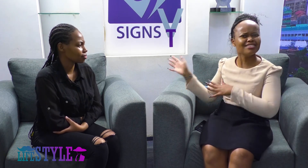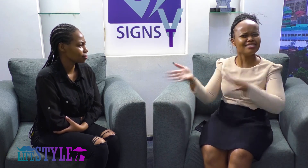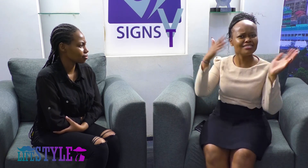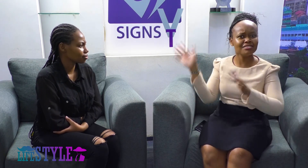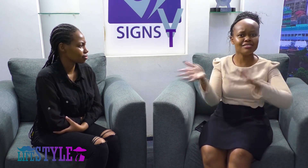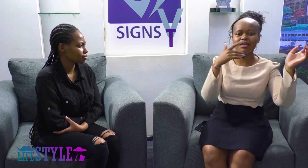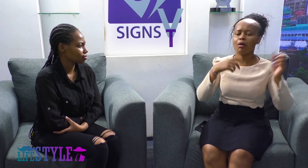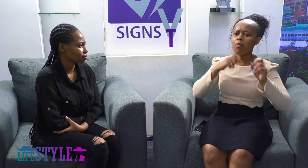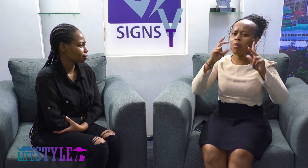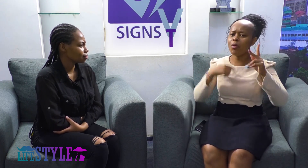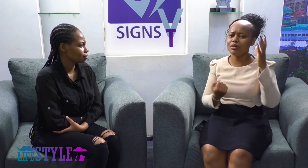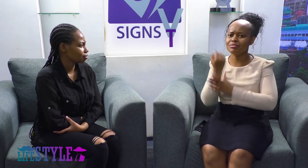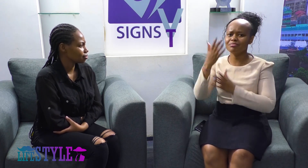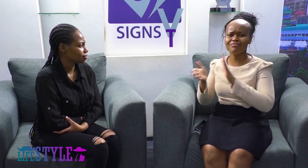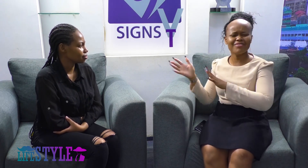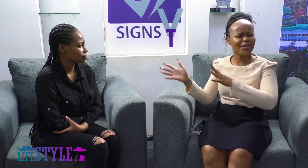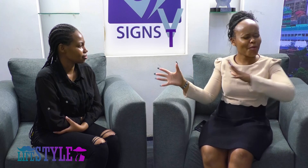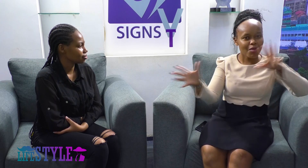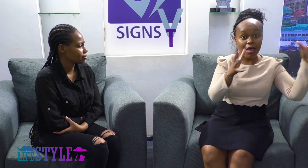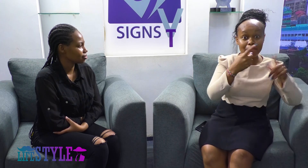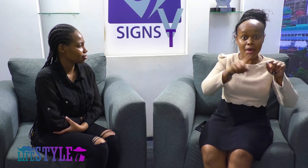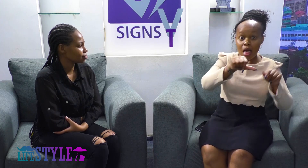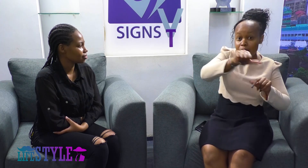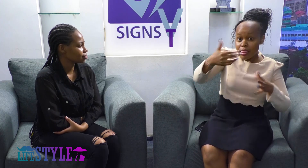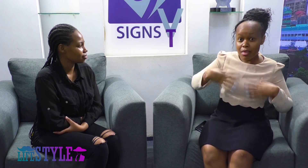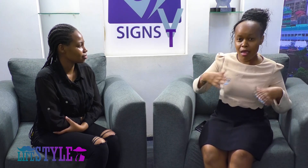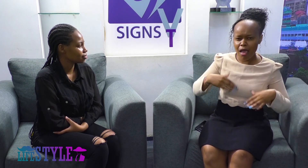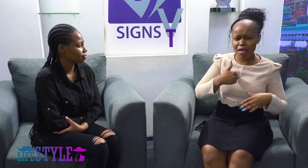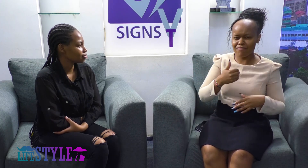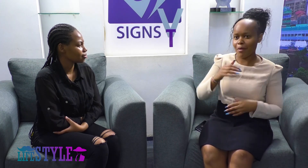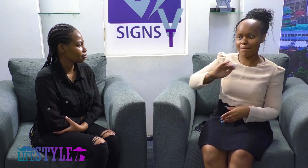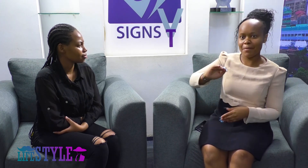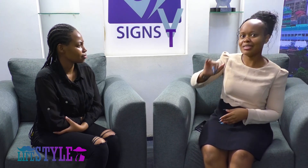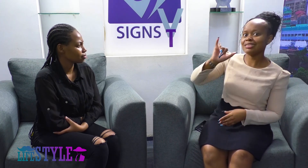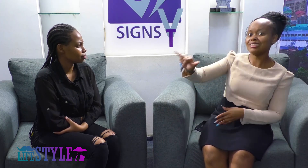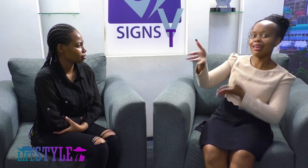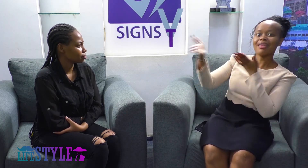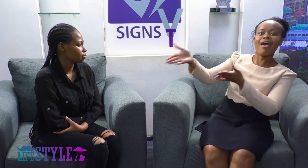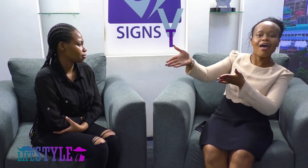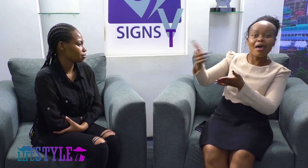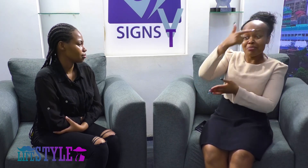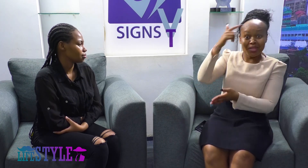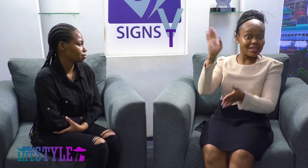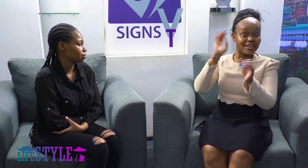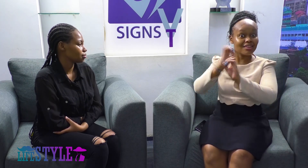But mostly you get that maybe if somebody wants to work, they just have to come where I am.